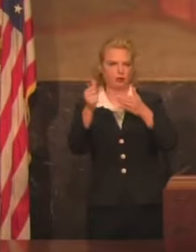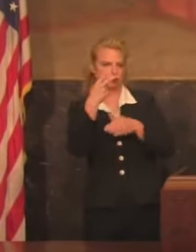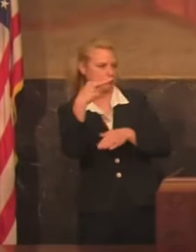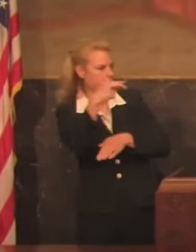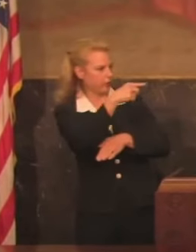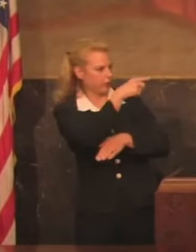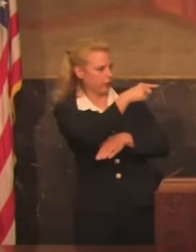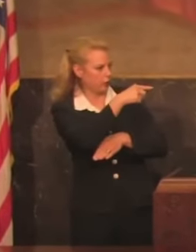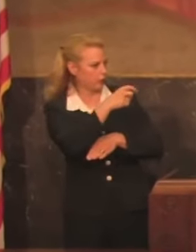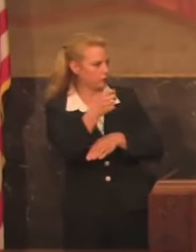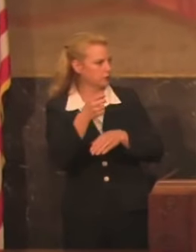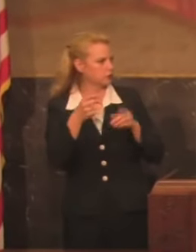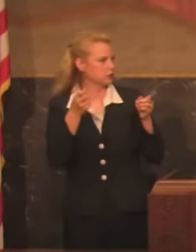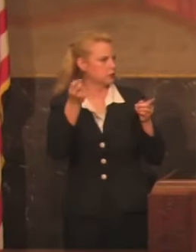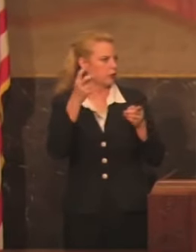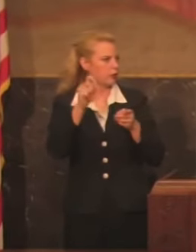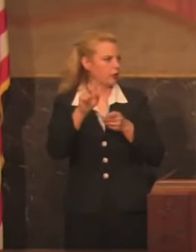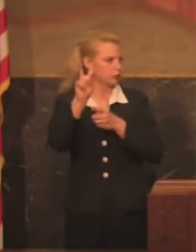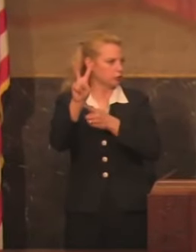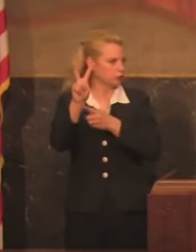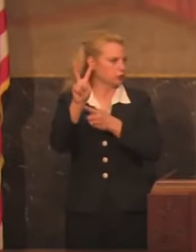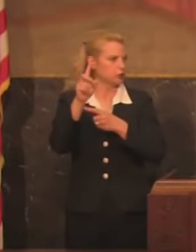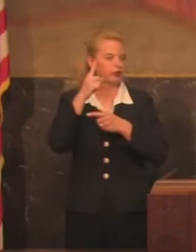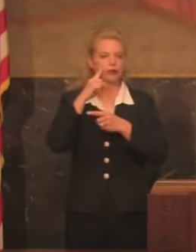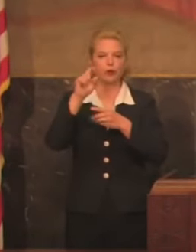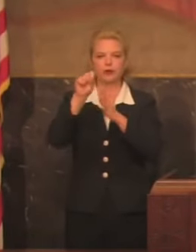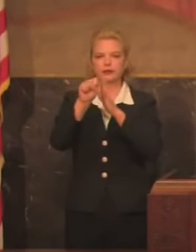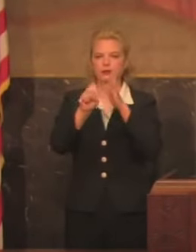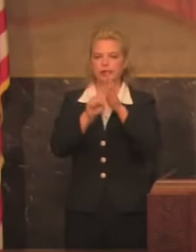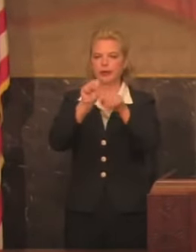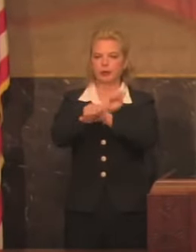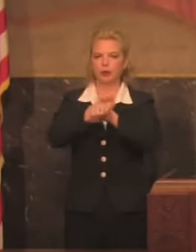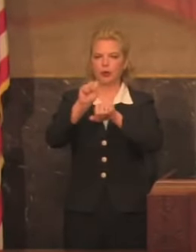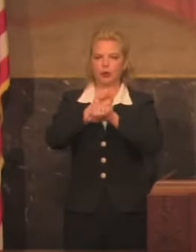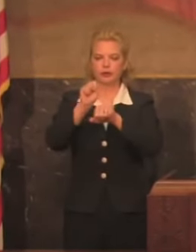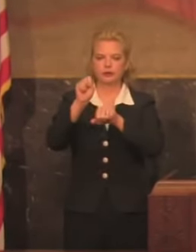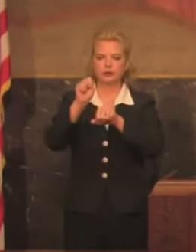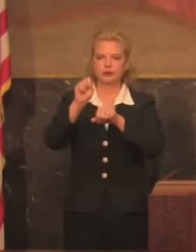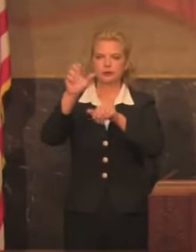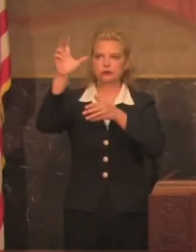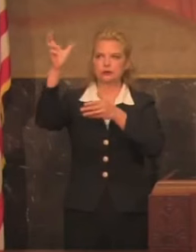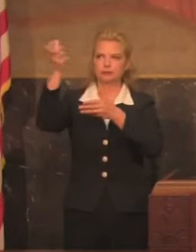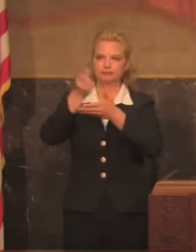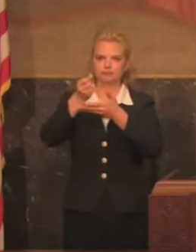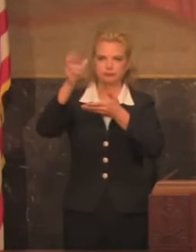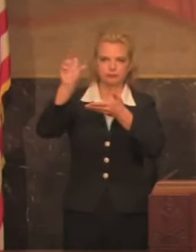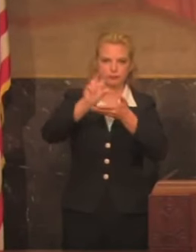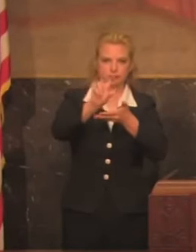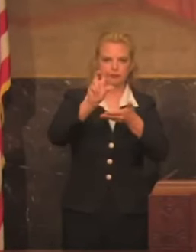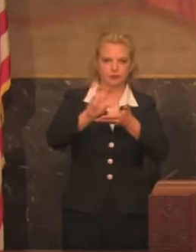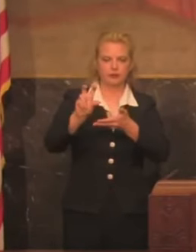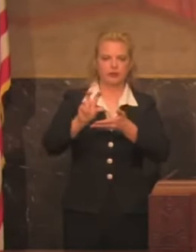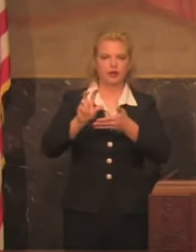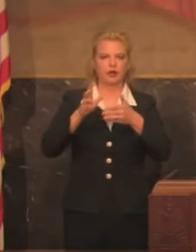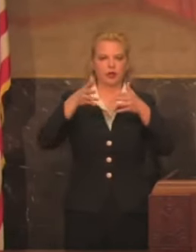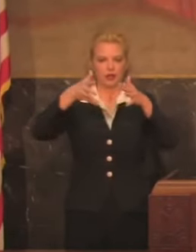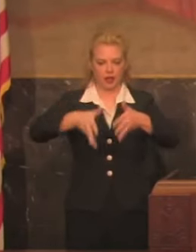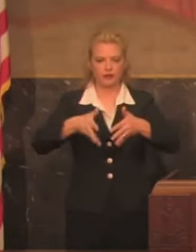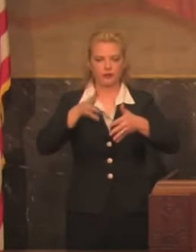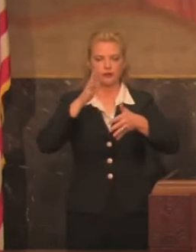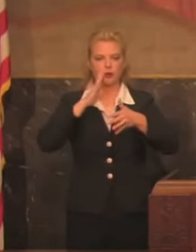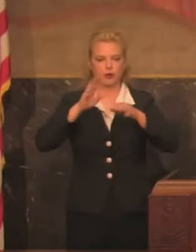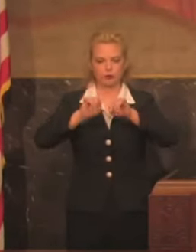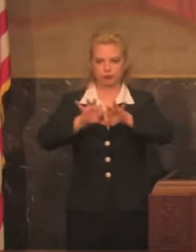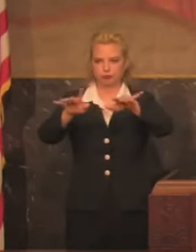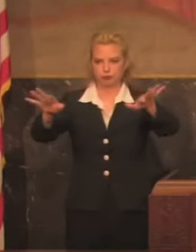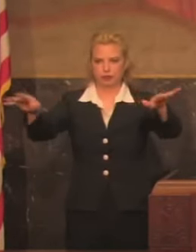our teachers and state employees pension programs. We will invest the rest in Louisiana's future through a